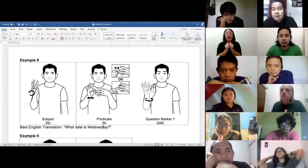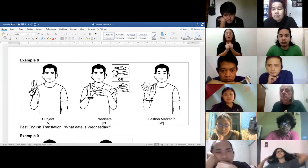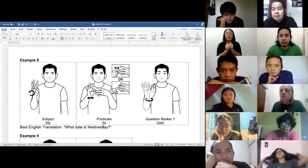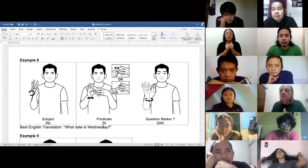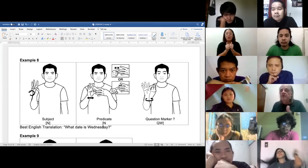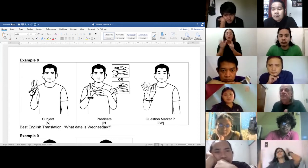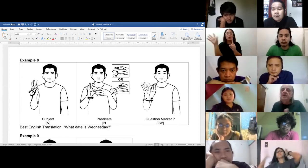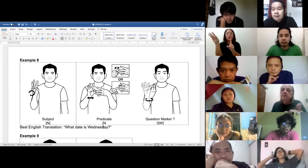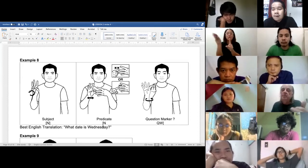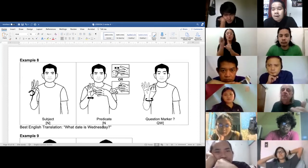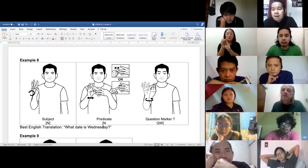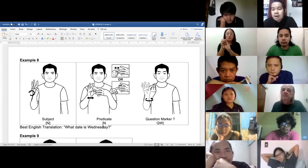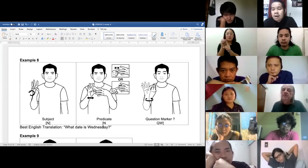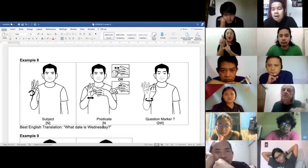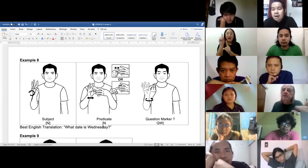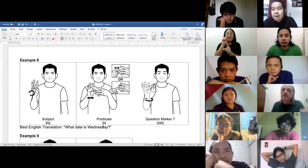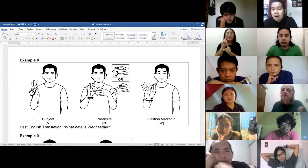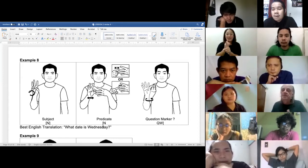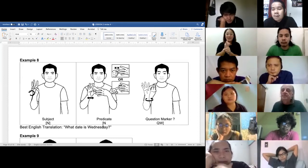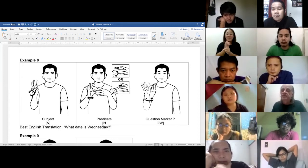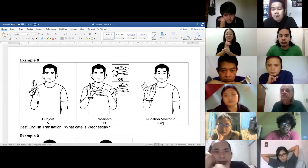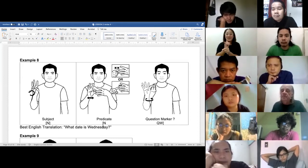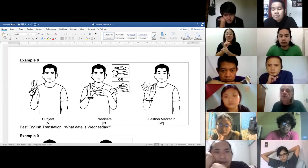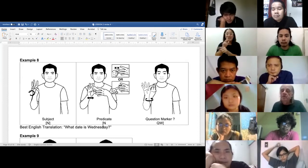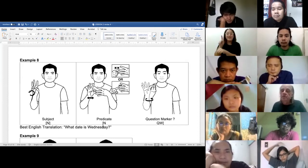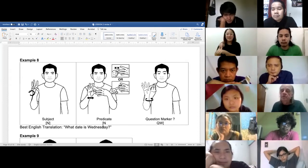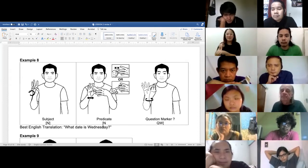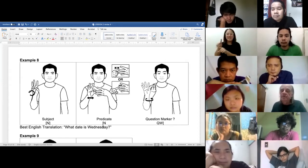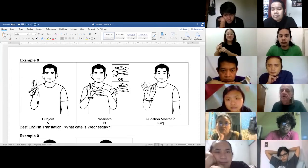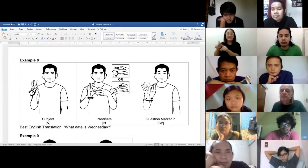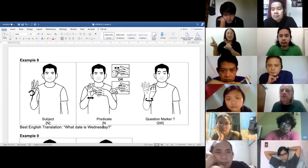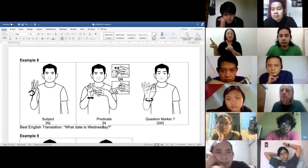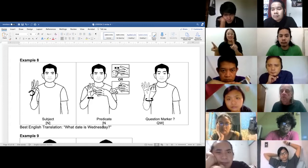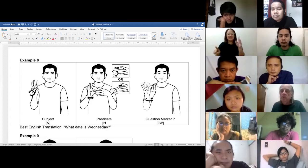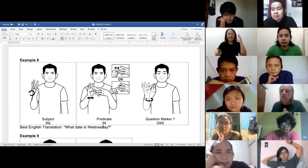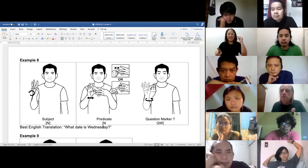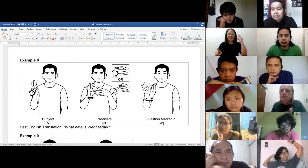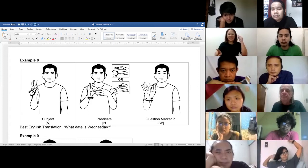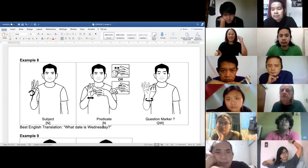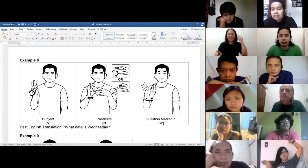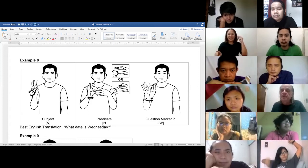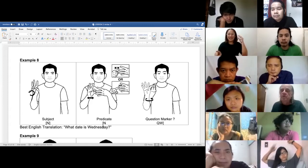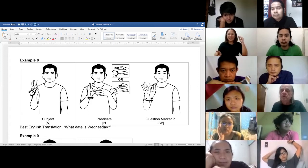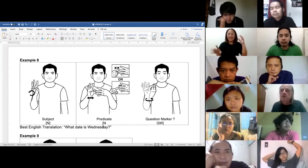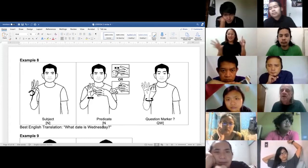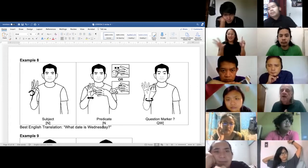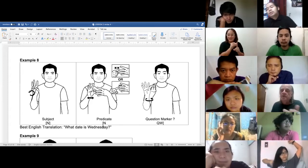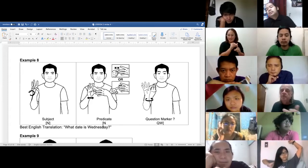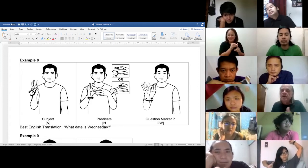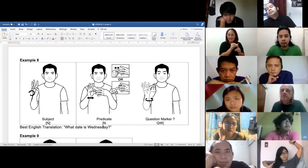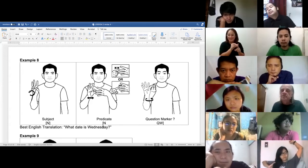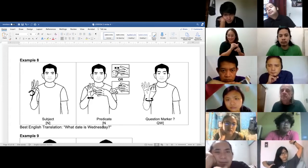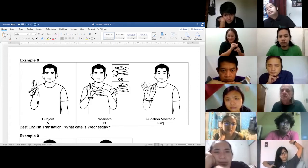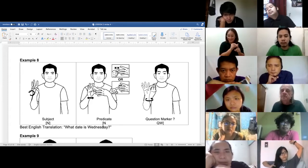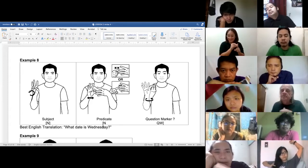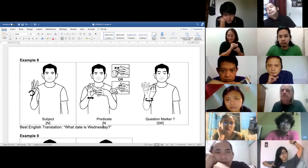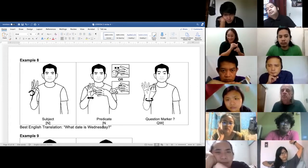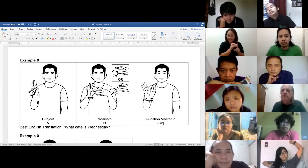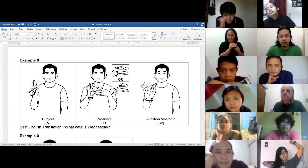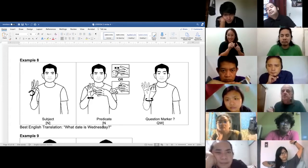of deaf people in the Philippines is different from the culture of hearing people, how you ask different questions. Okay.